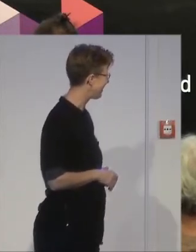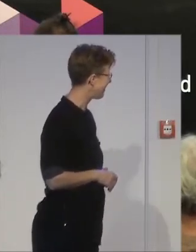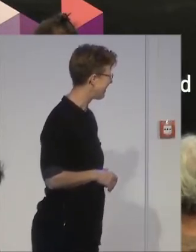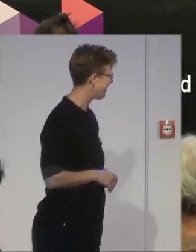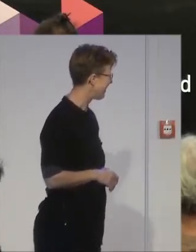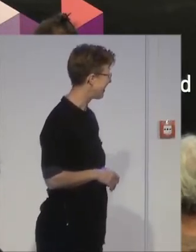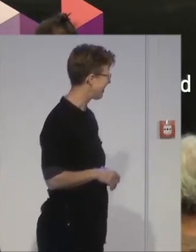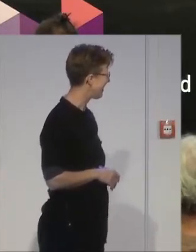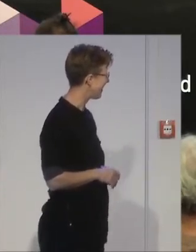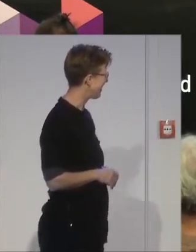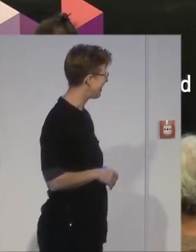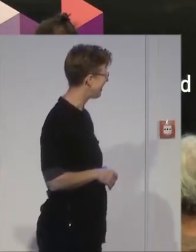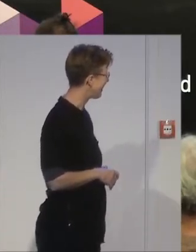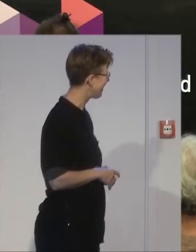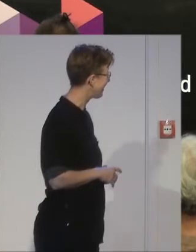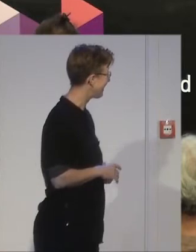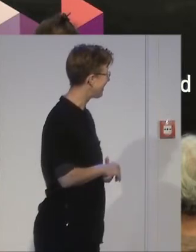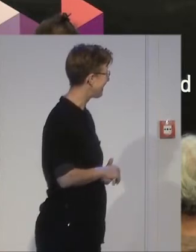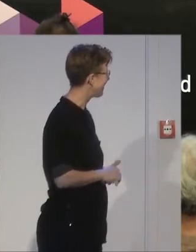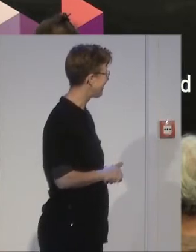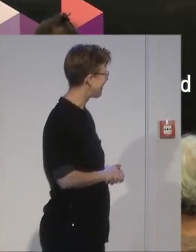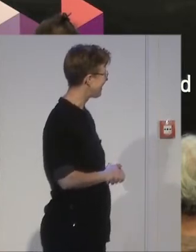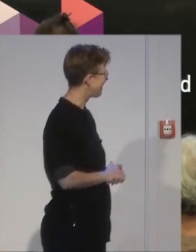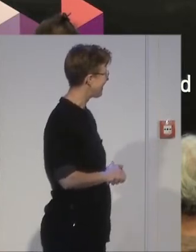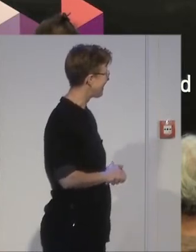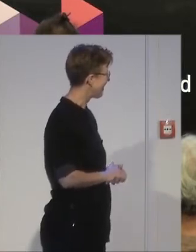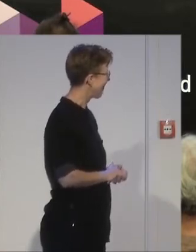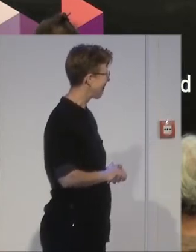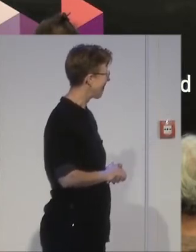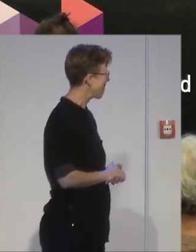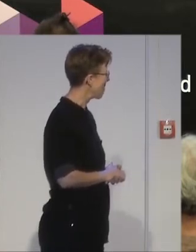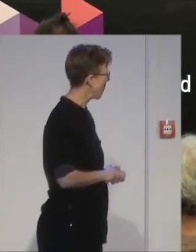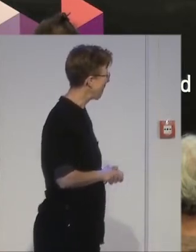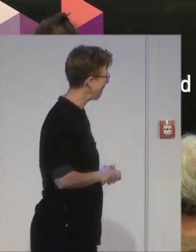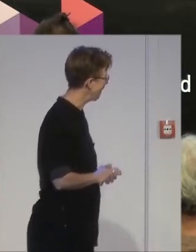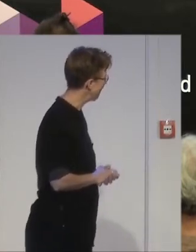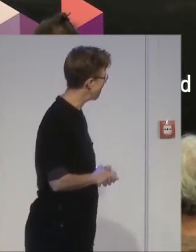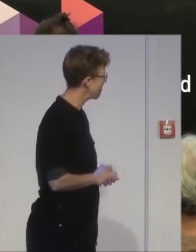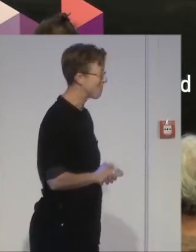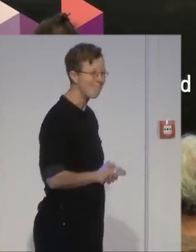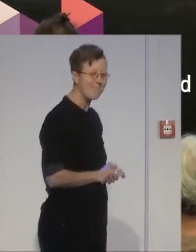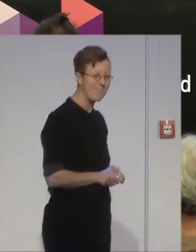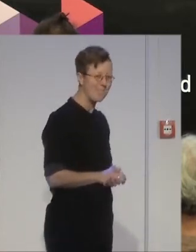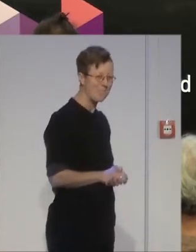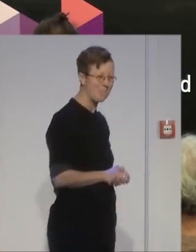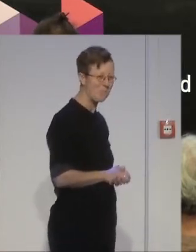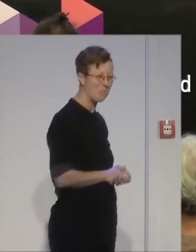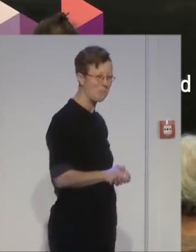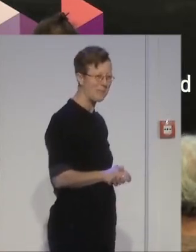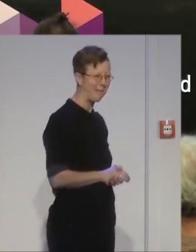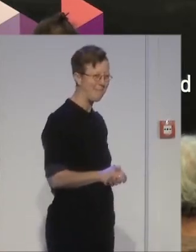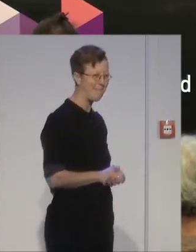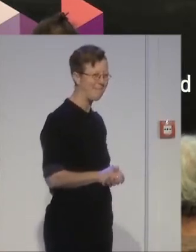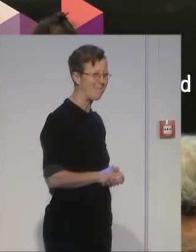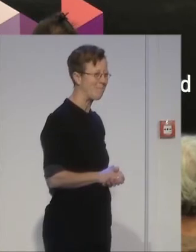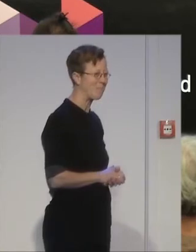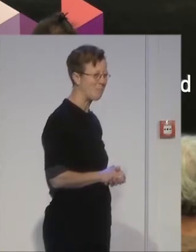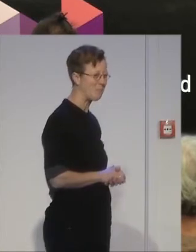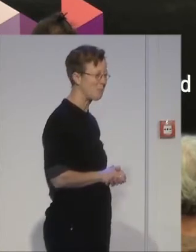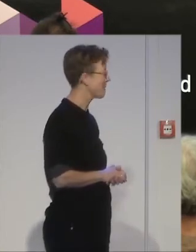But with deaf and blind, I can definitely answer yes, because the feeling that I got a broader view about it. But deaf, I've never actually thought about it before, so I can't really answer you